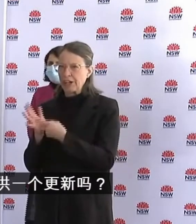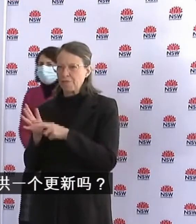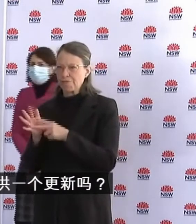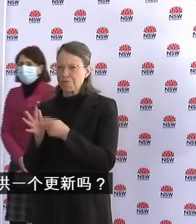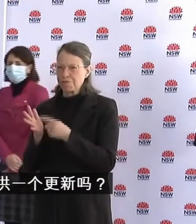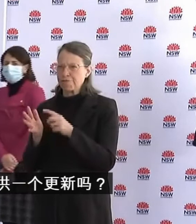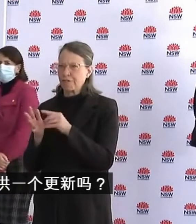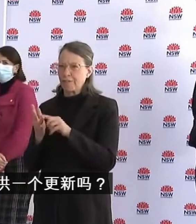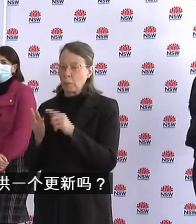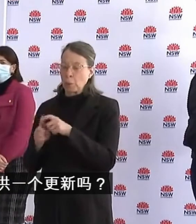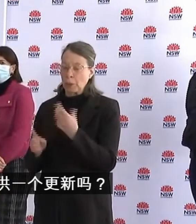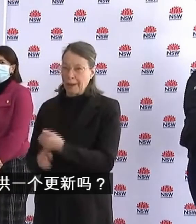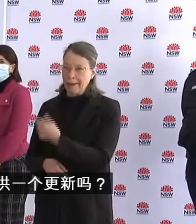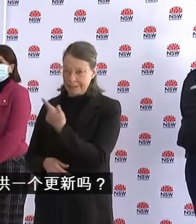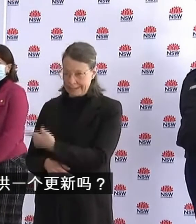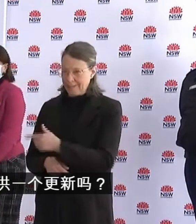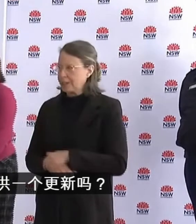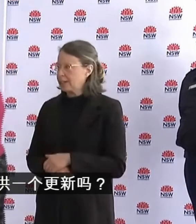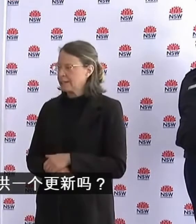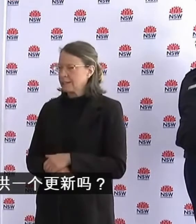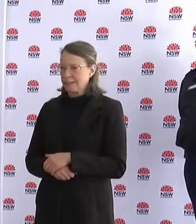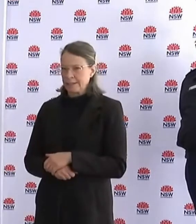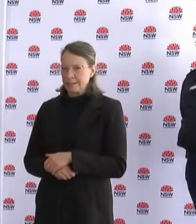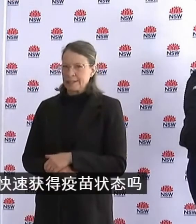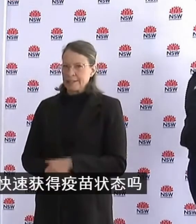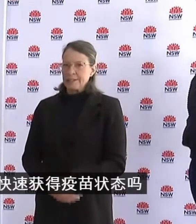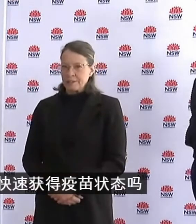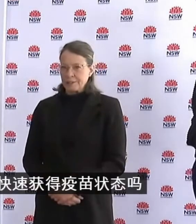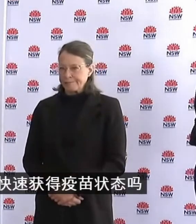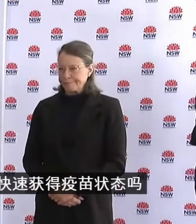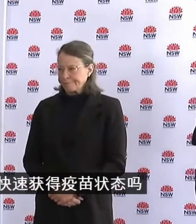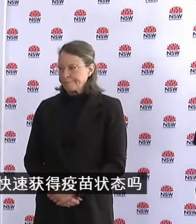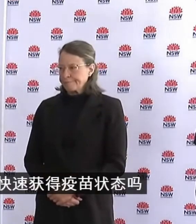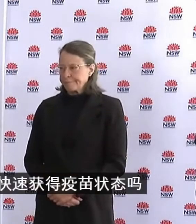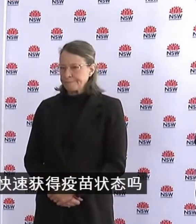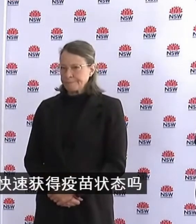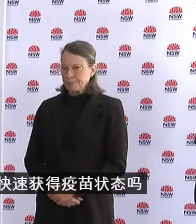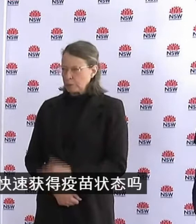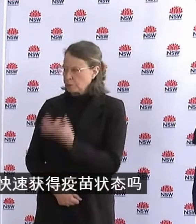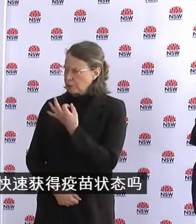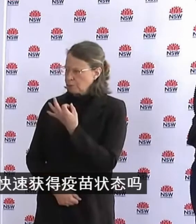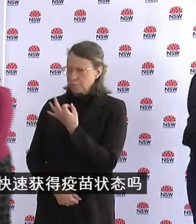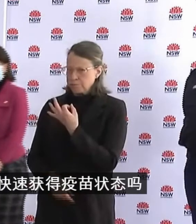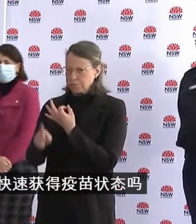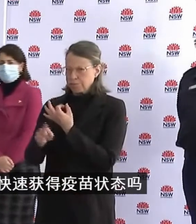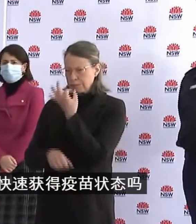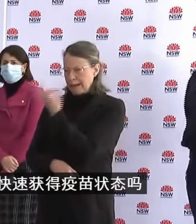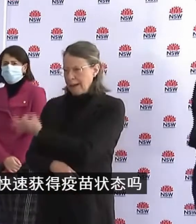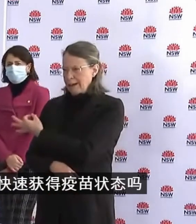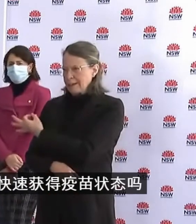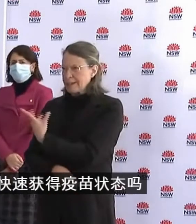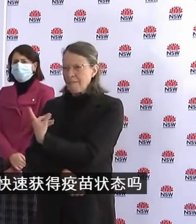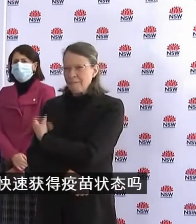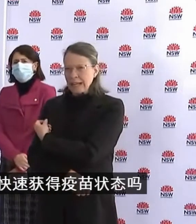McAnulty, can you just provide an update? Dr. McAnulty, sorry, could I just get the vaccine status quickly, if you have